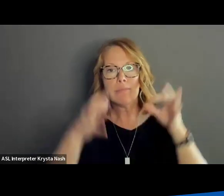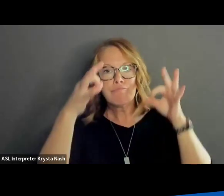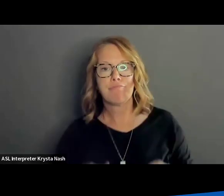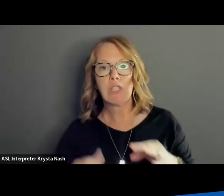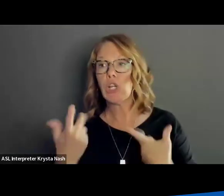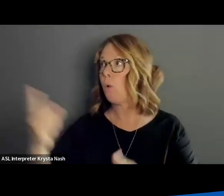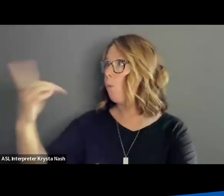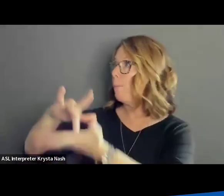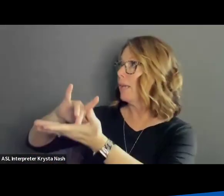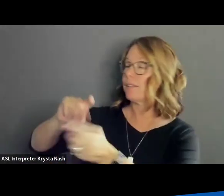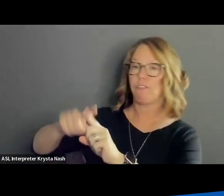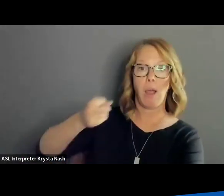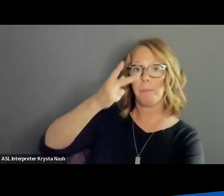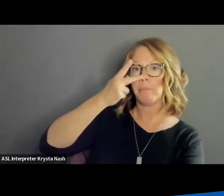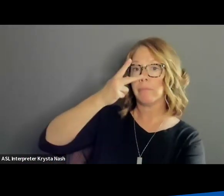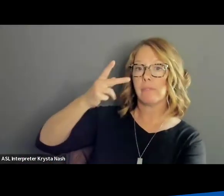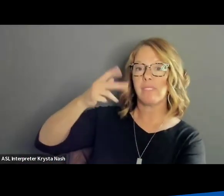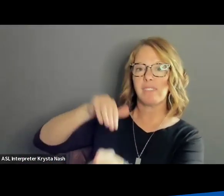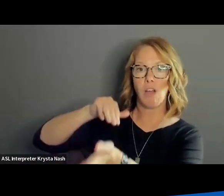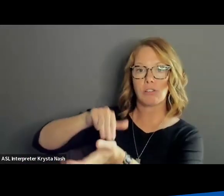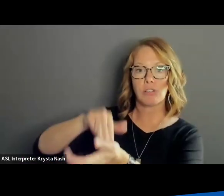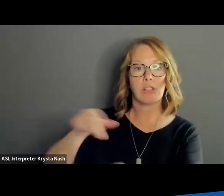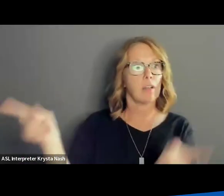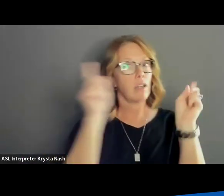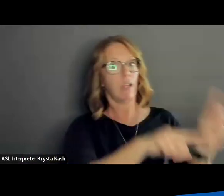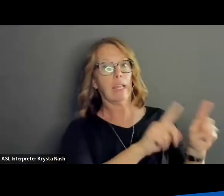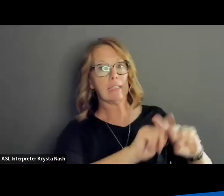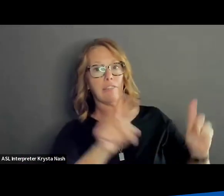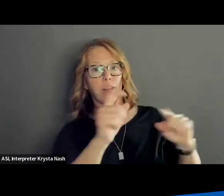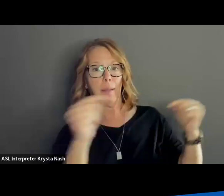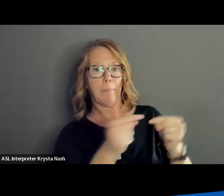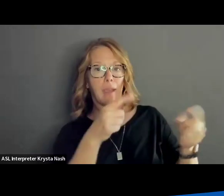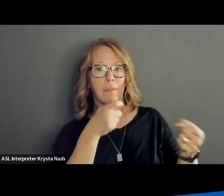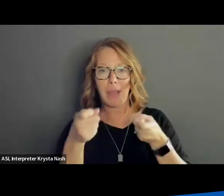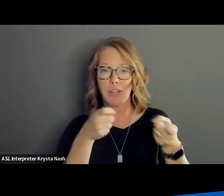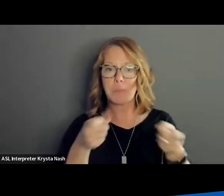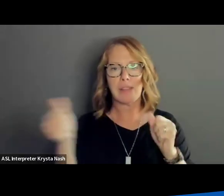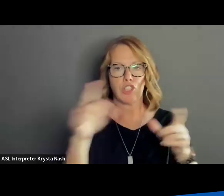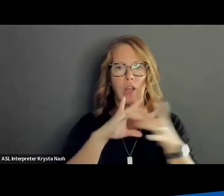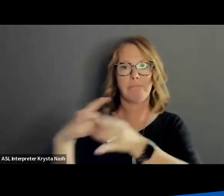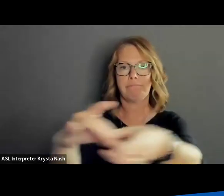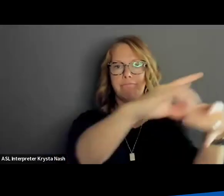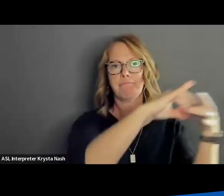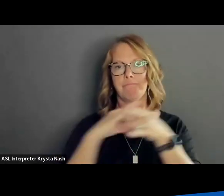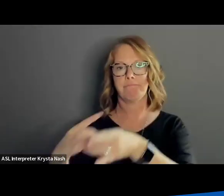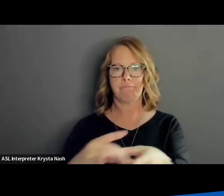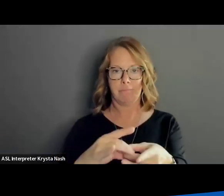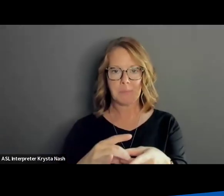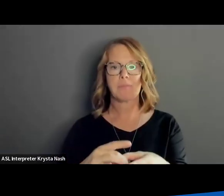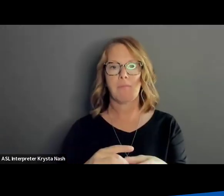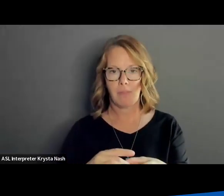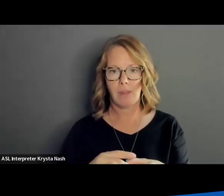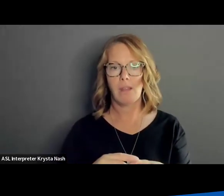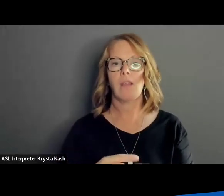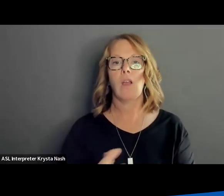from the urologist that's contradicting something from the pain management doctor. They should all work in tandem. When you are in